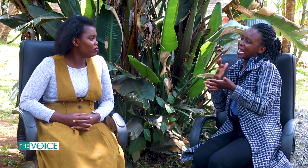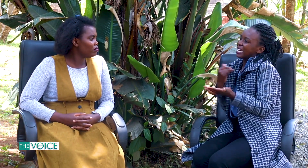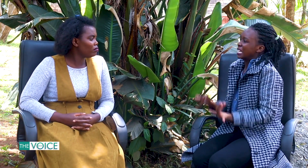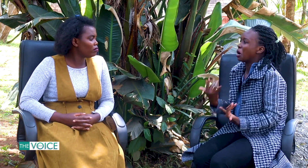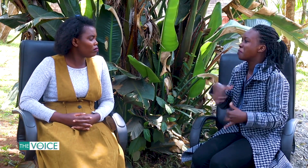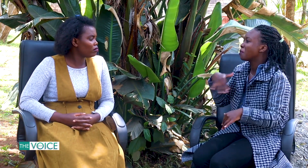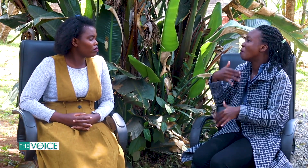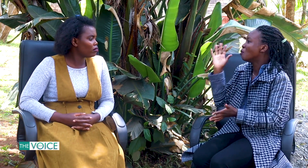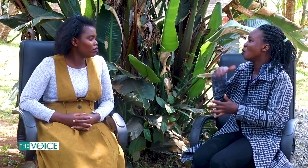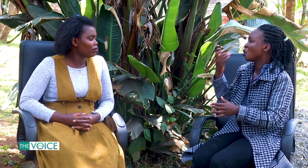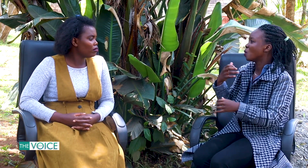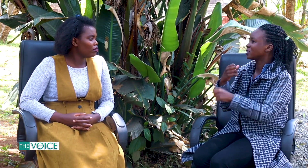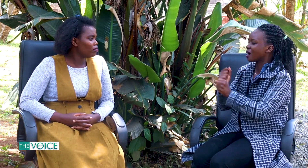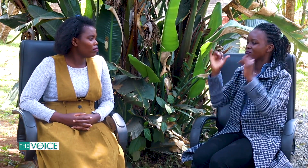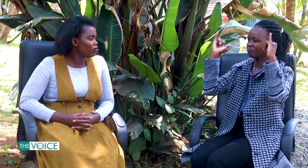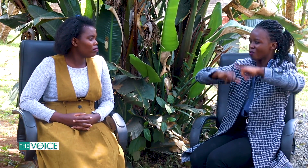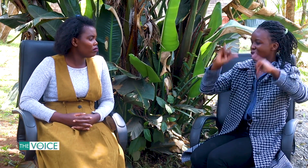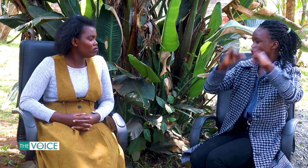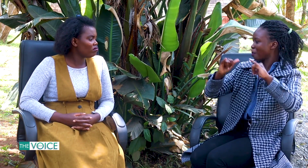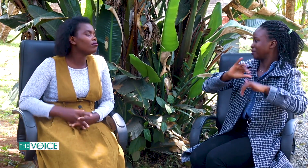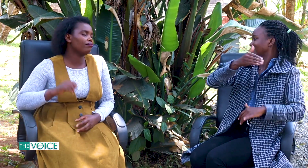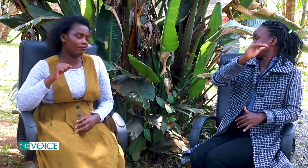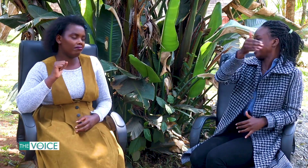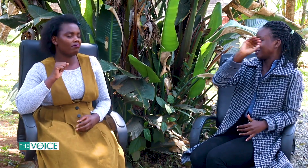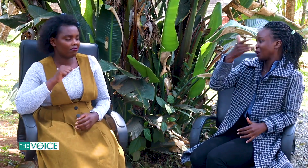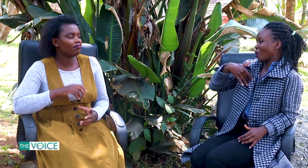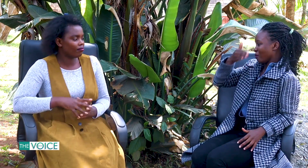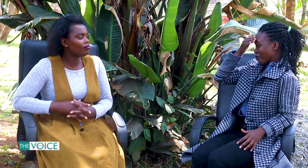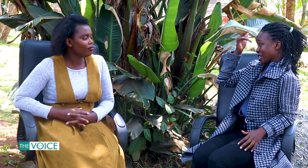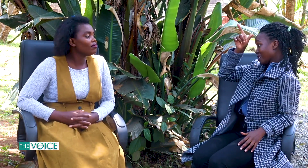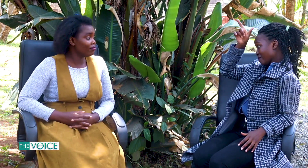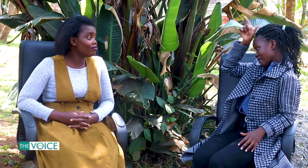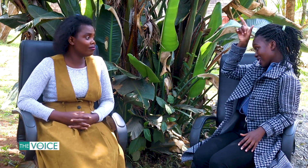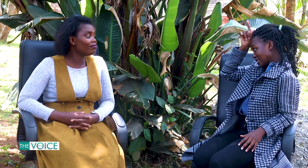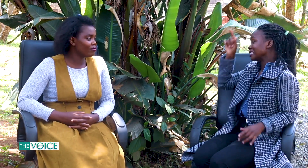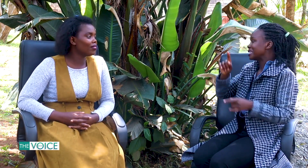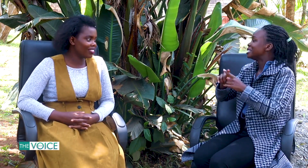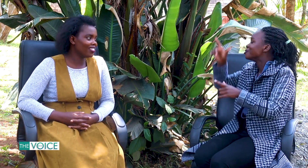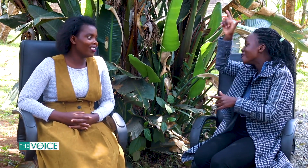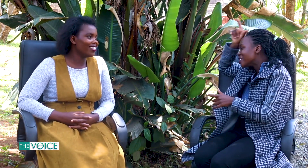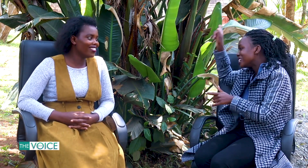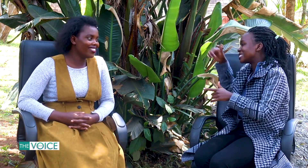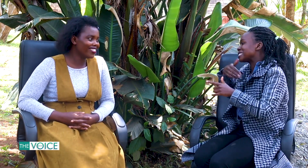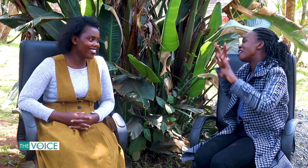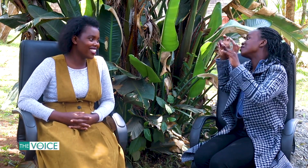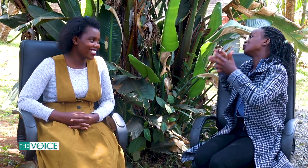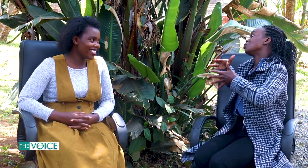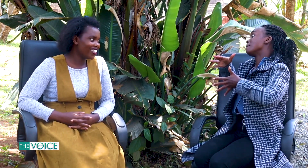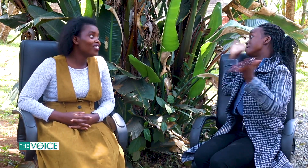on well and everything is going to be good. But if the awareness level remains this low, it's going to be a bit challenges, because most of the time we get